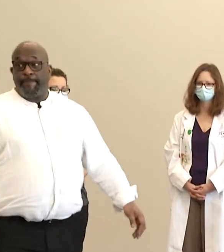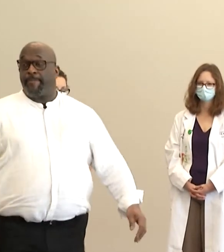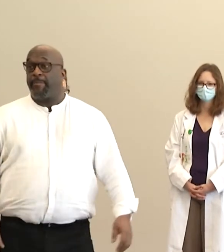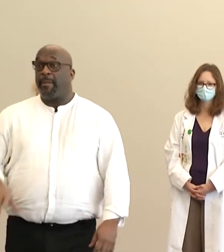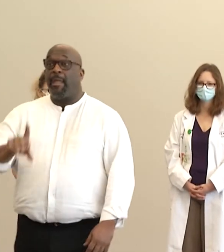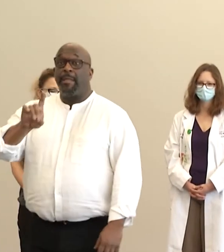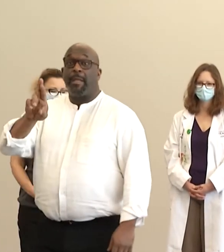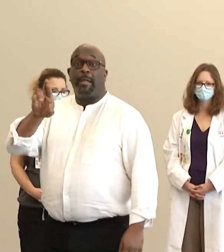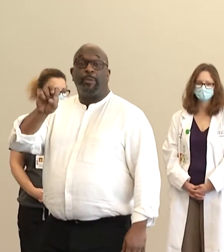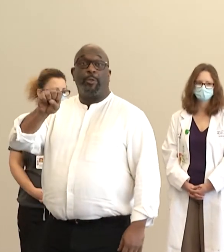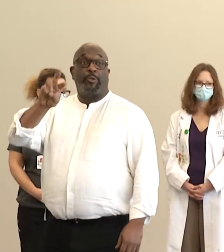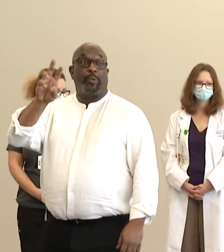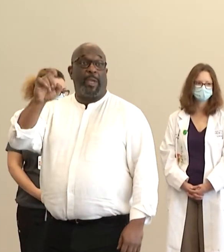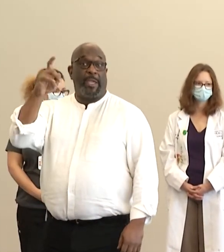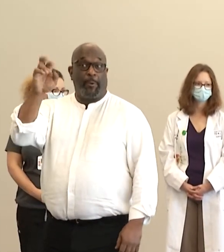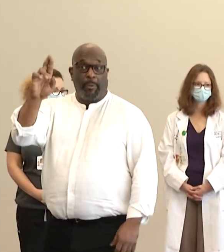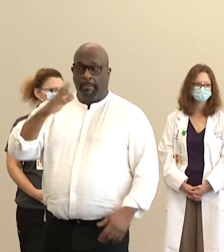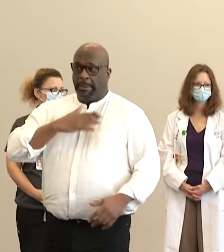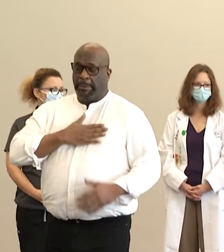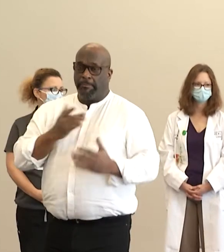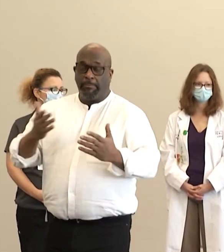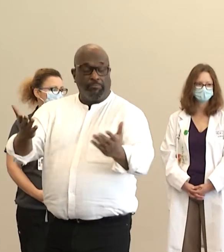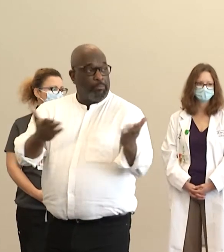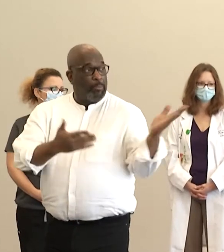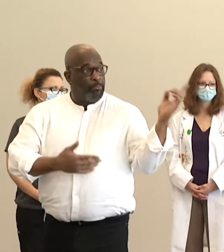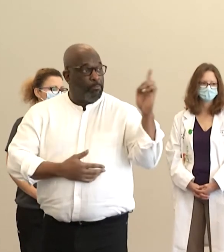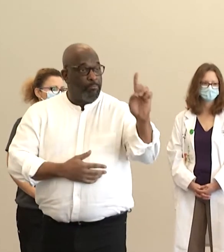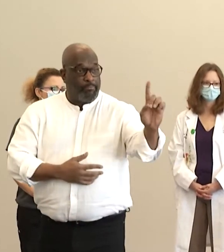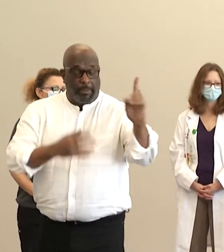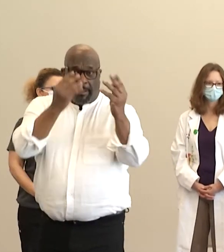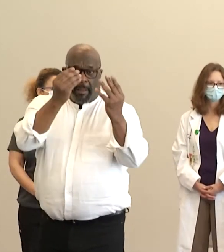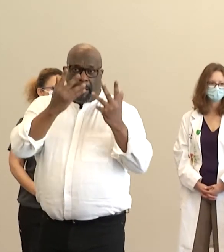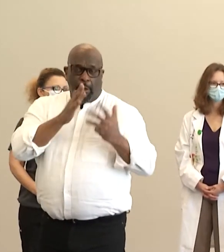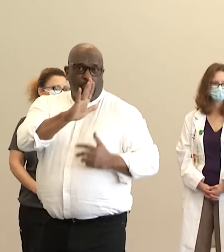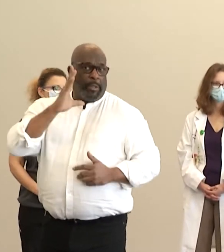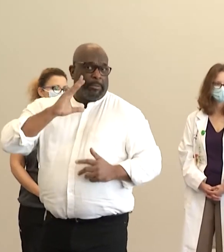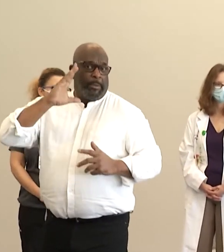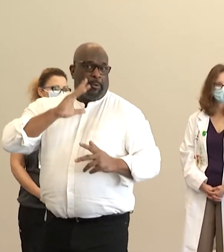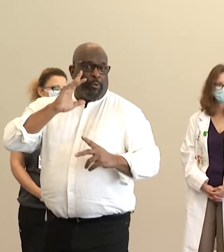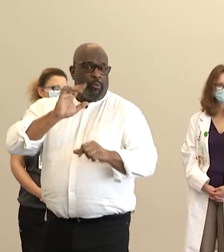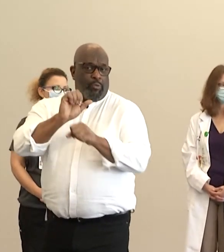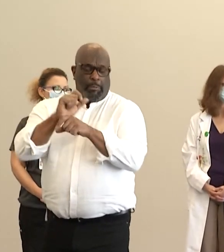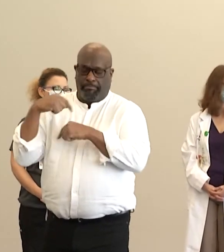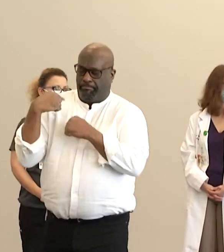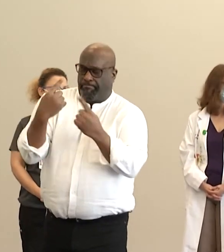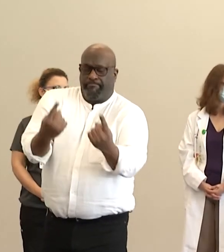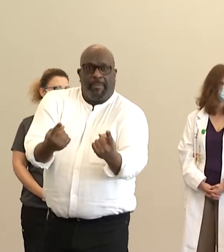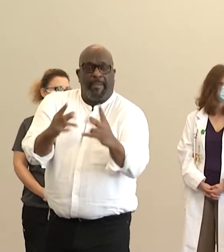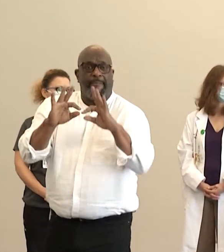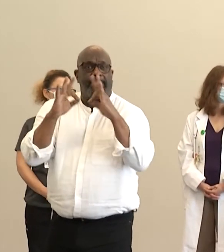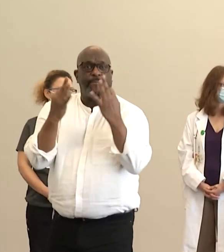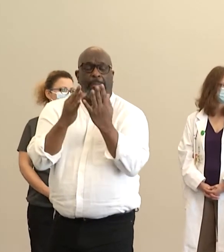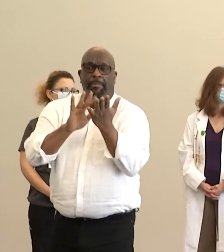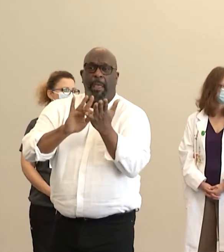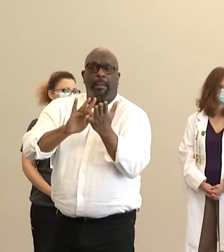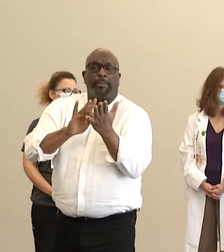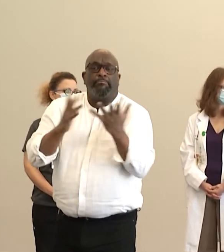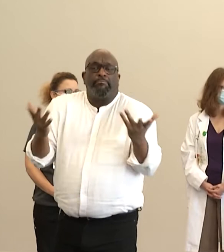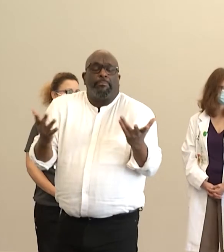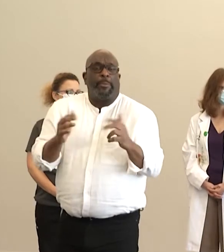Dr. Swader, if you would come forward and talk about your experience as a family medicine physician and the new responsibilities you